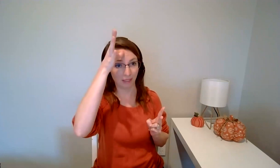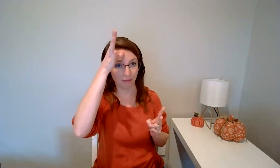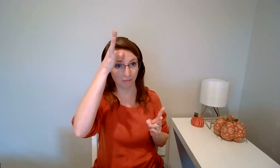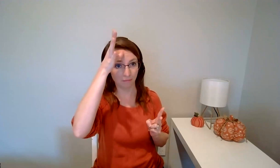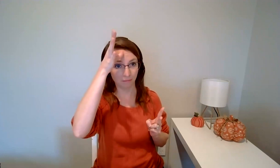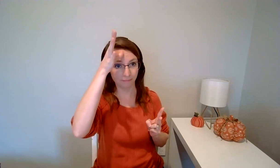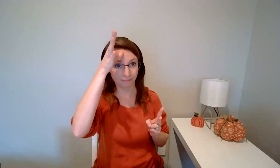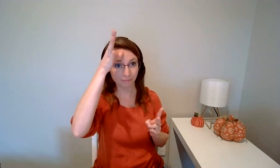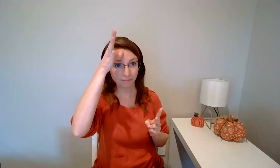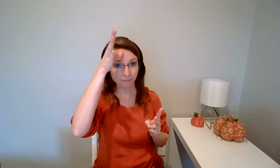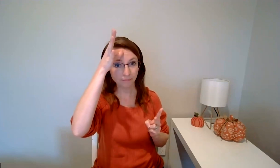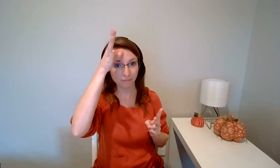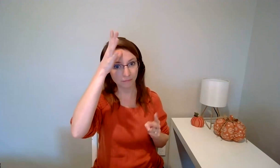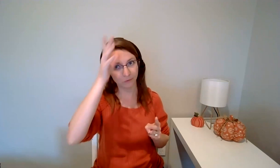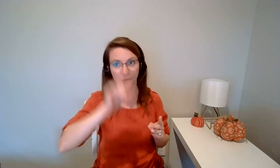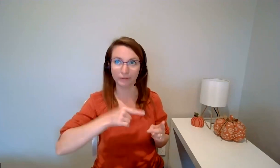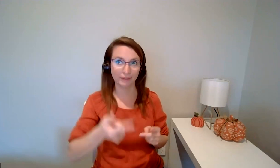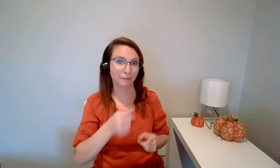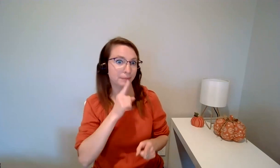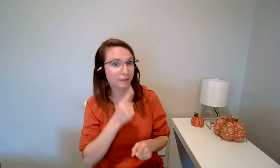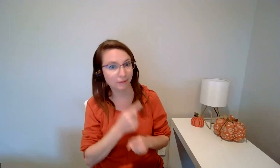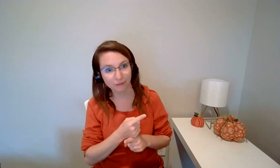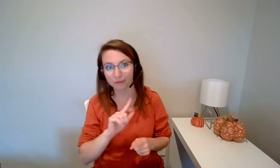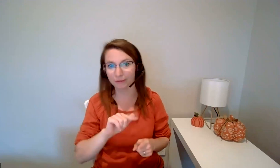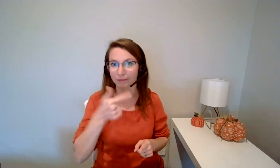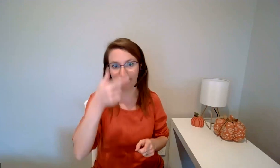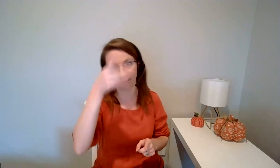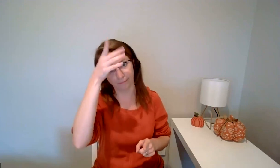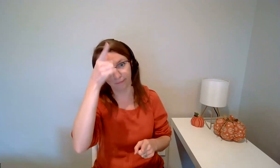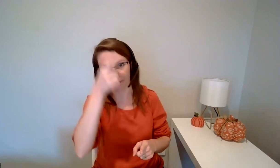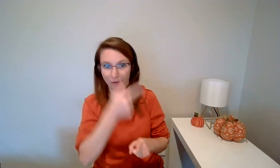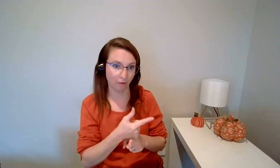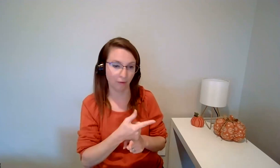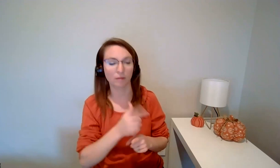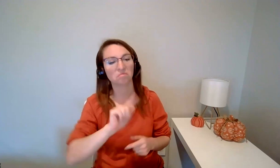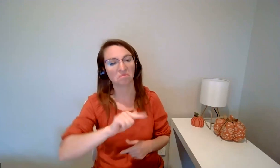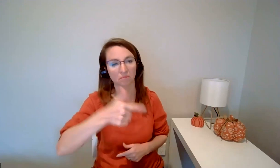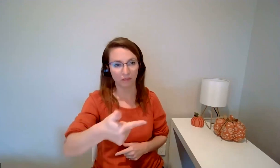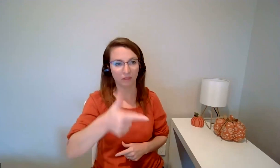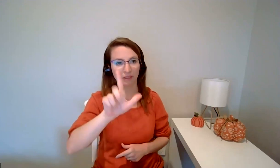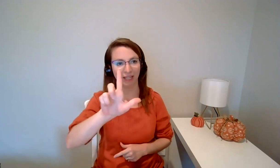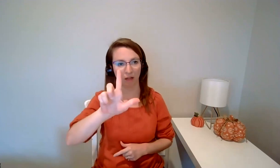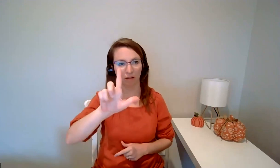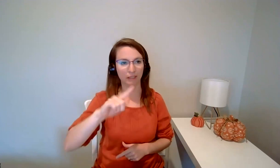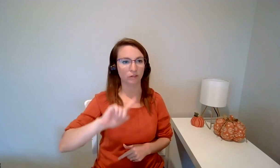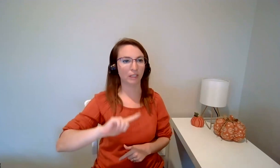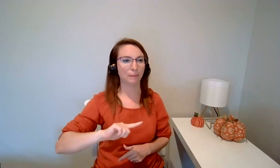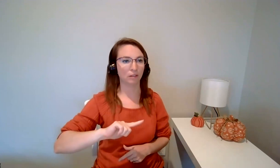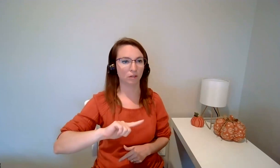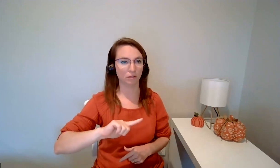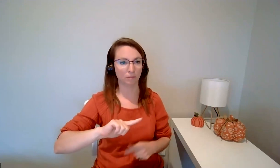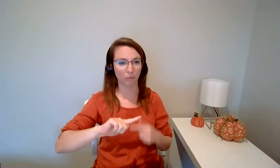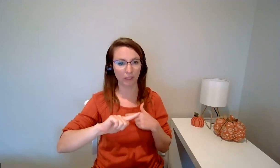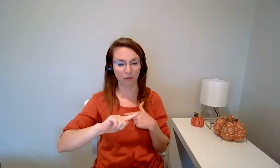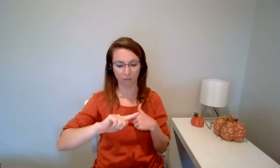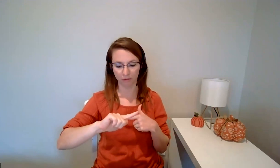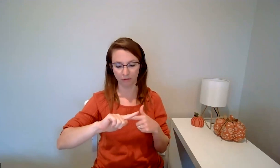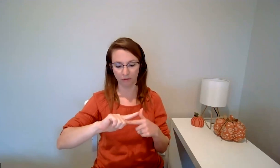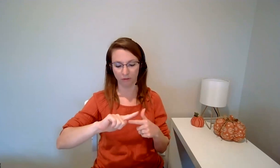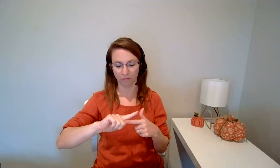dad, or step sister, step brother. It's an L hand shape and you're pointing toward your